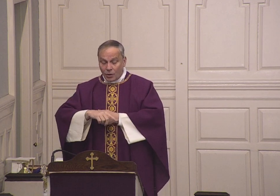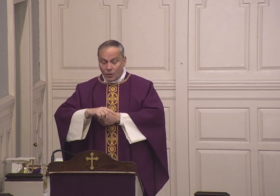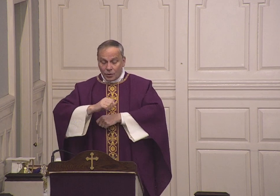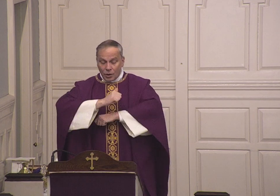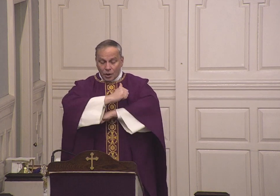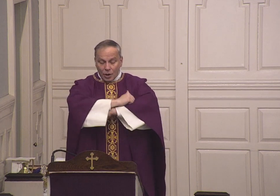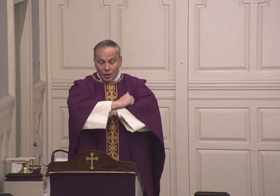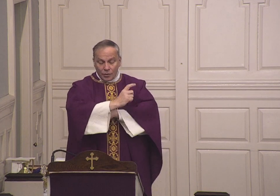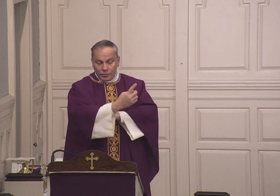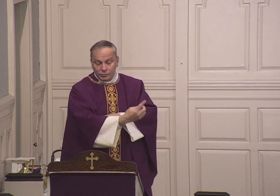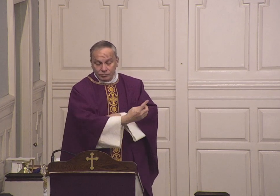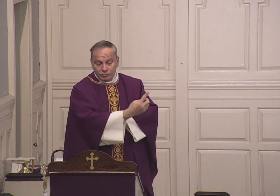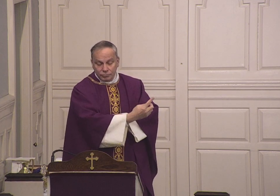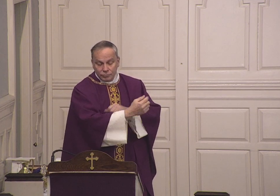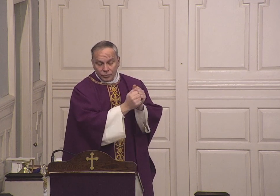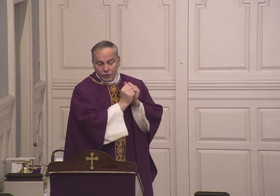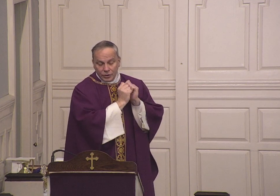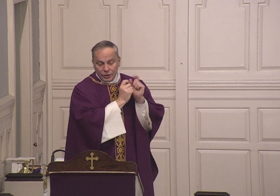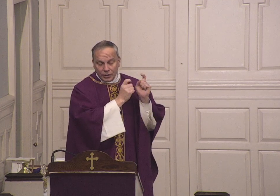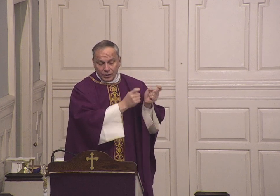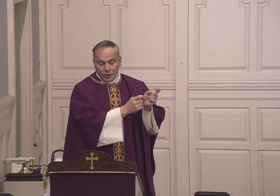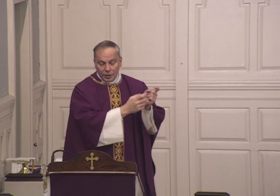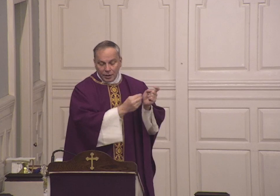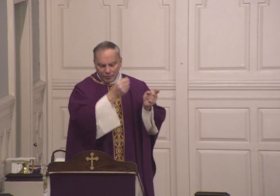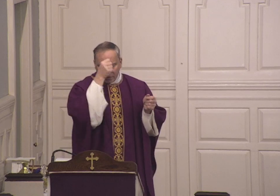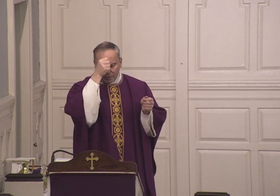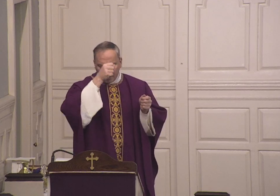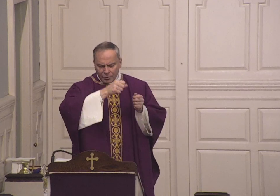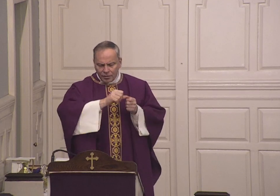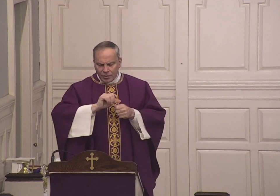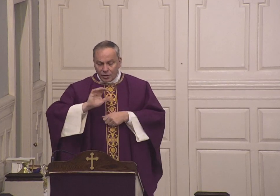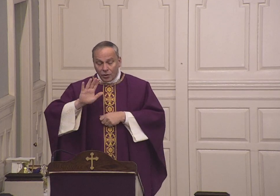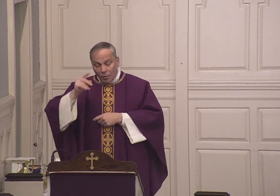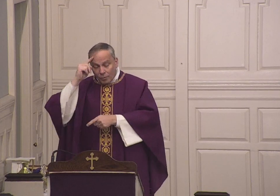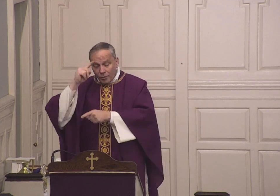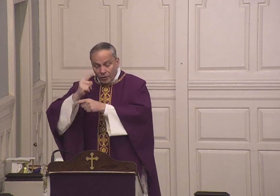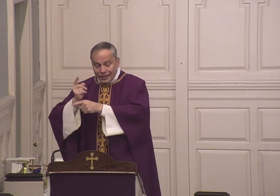Therefore, if you bring your gift to the altar